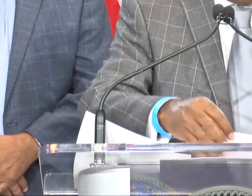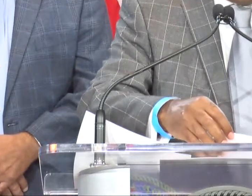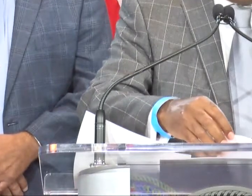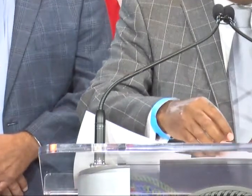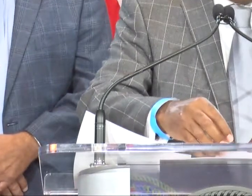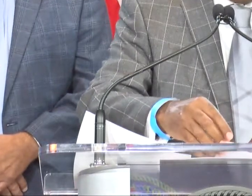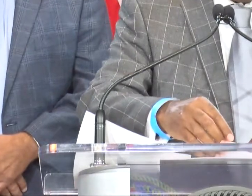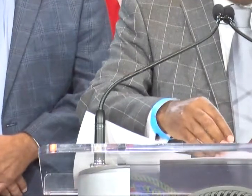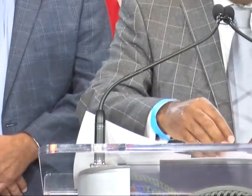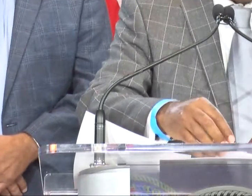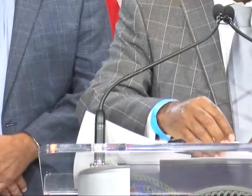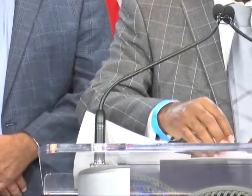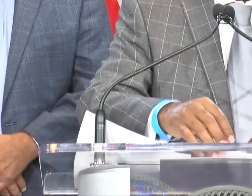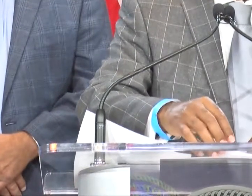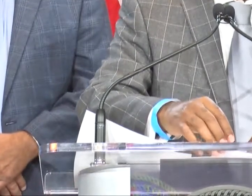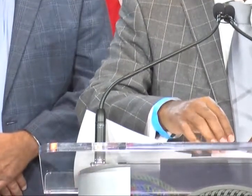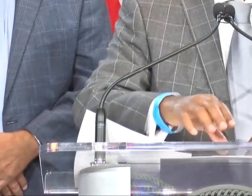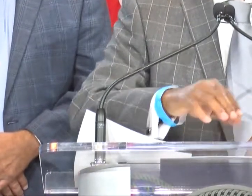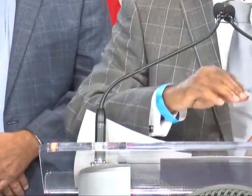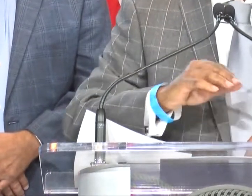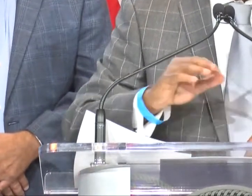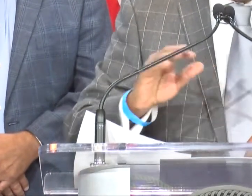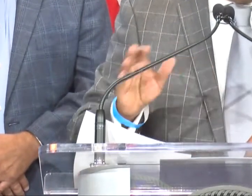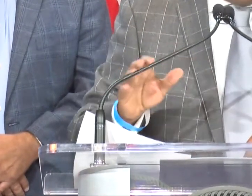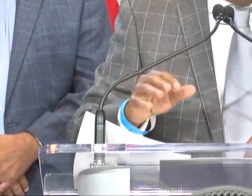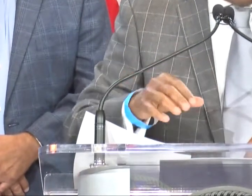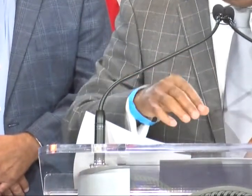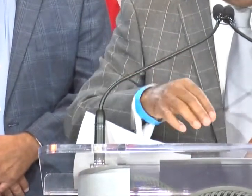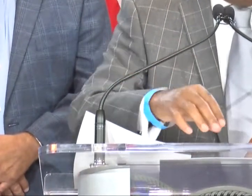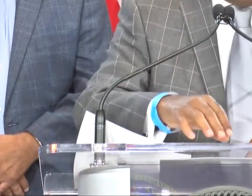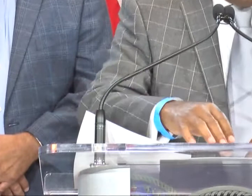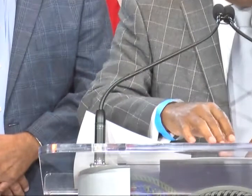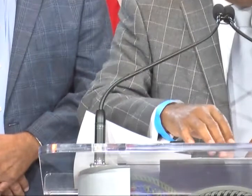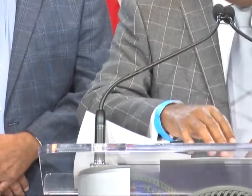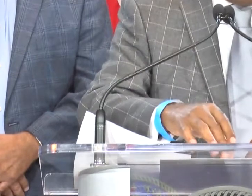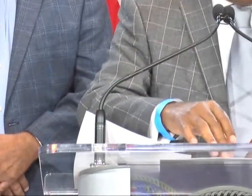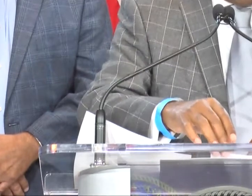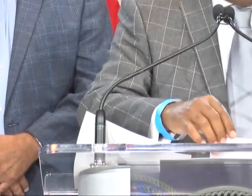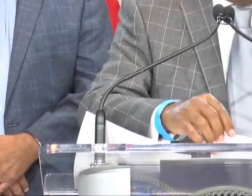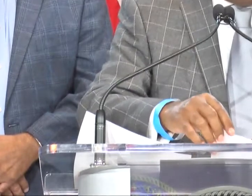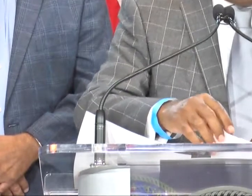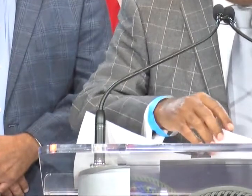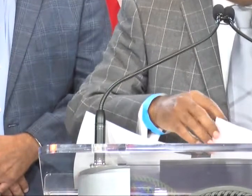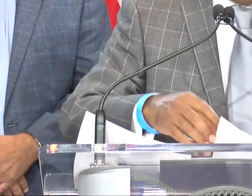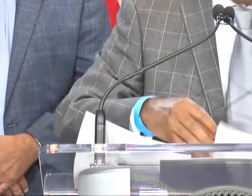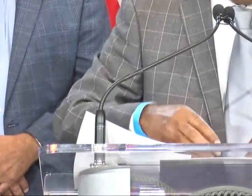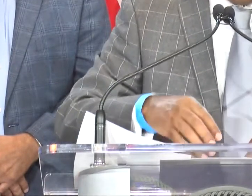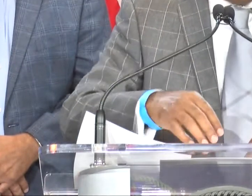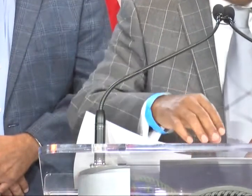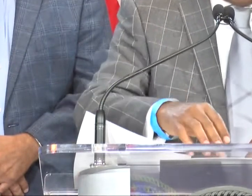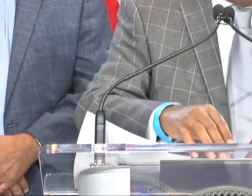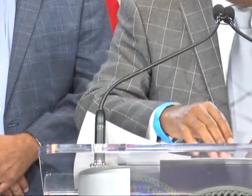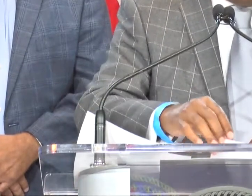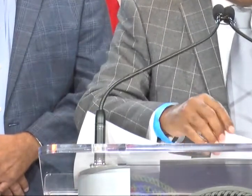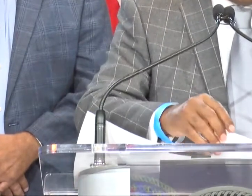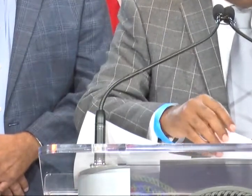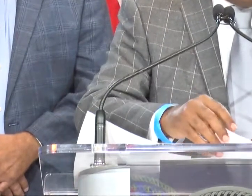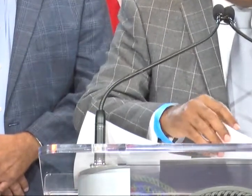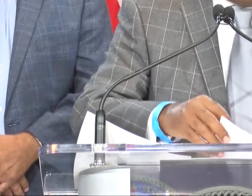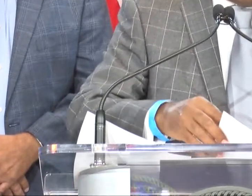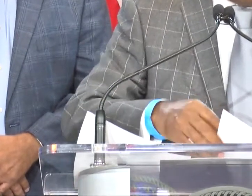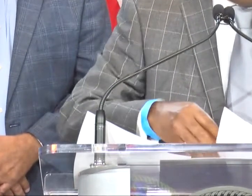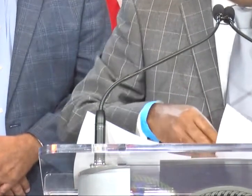neighborhoods, especially neighborhoods in our city, are being treated by the Texas General Land